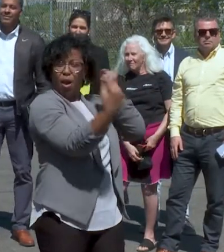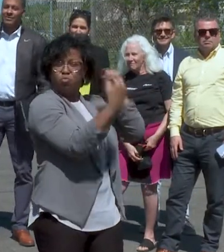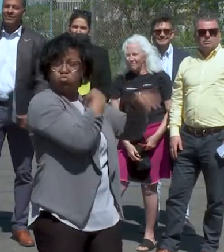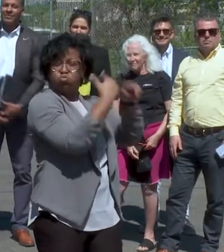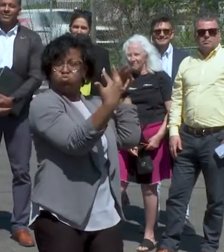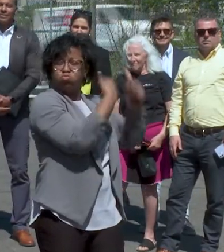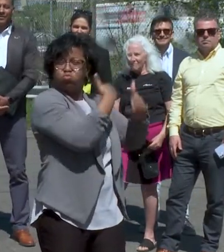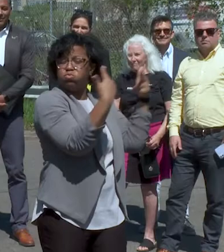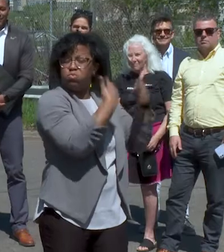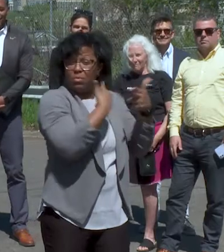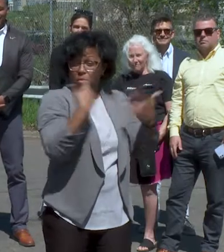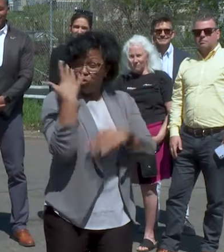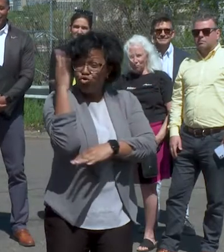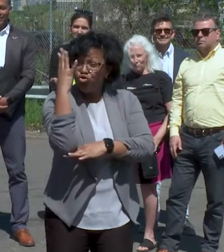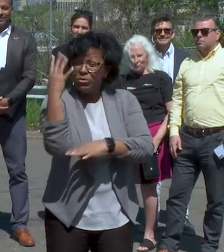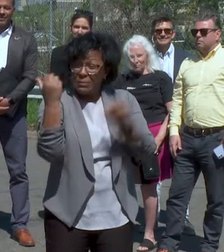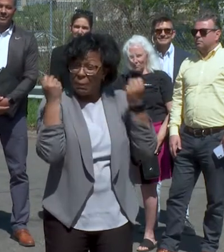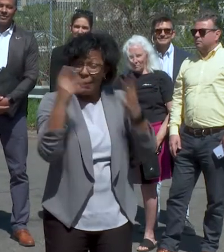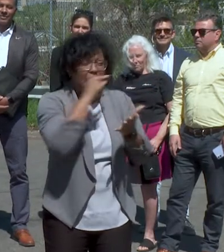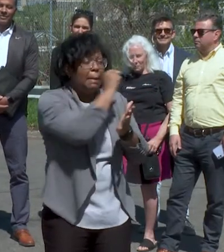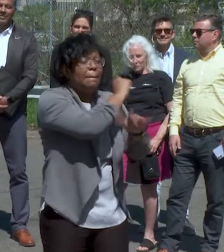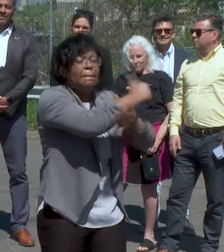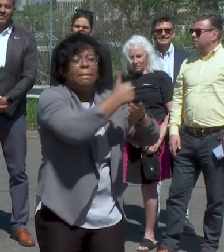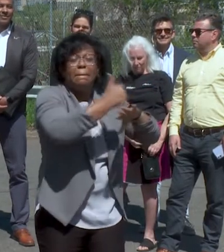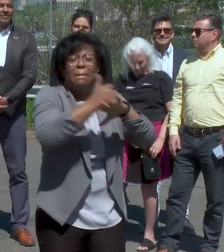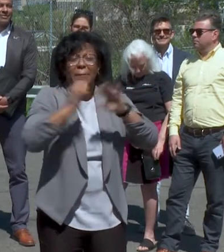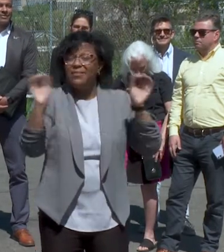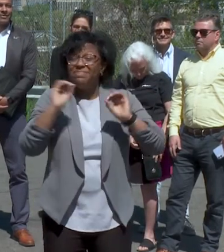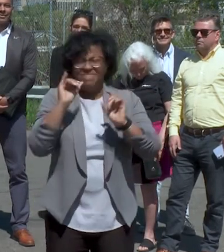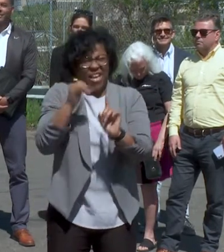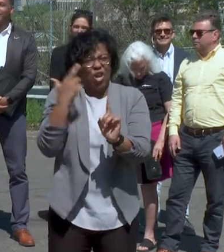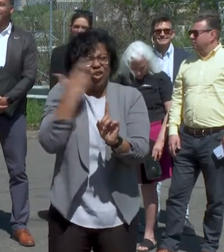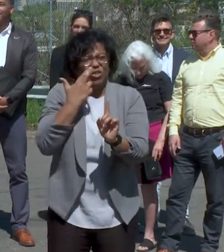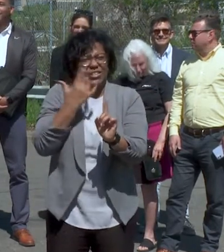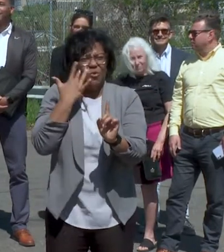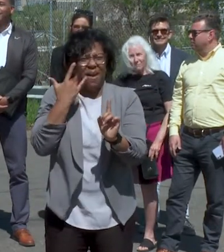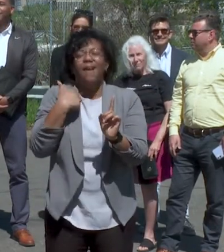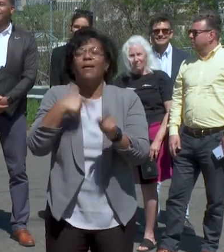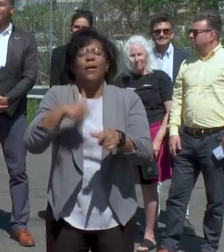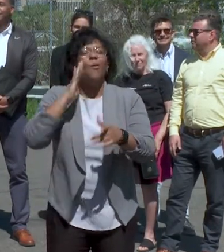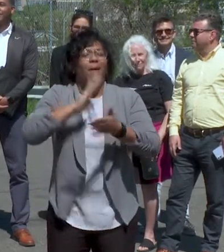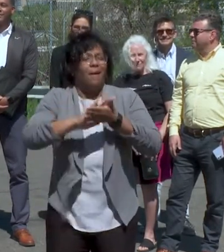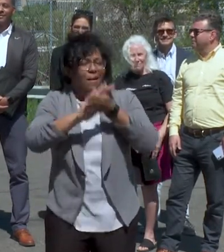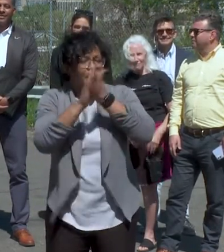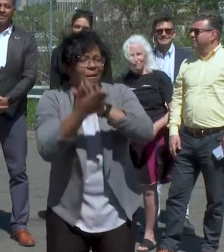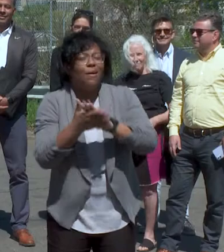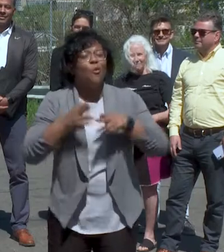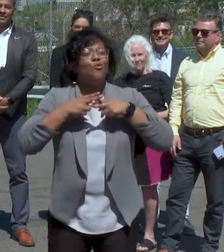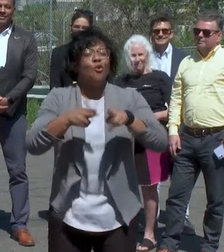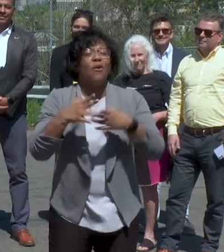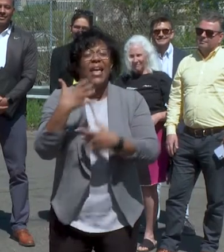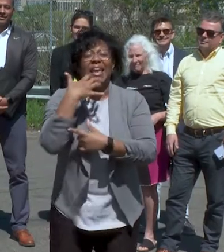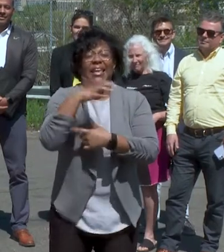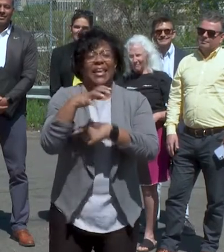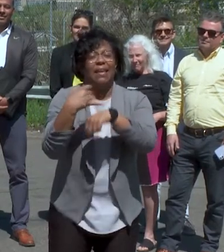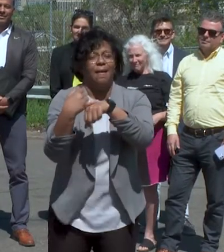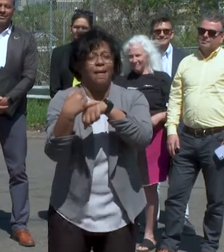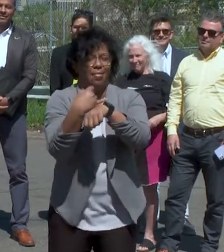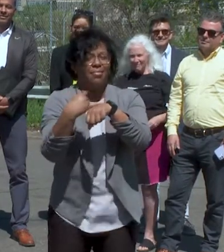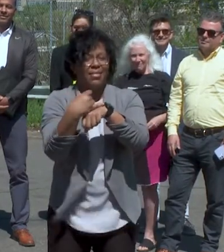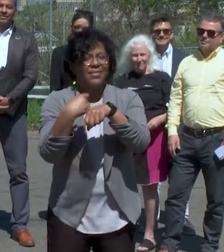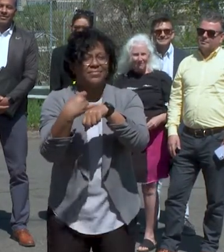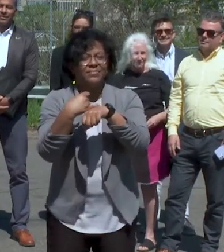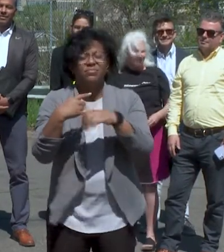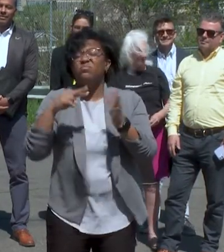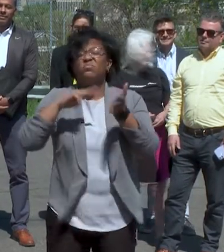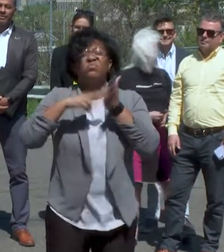canopy around us, and because of that, we experience a bit of a heat island in some of the areas of our city that are already the lowest